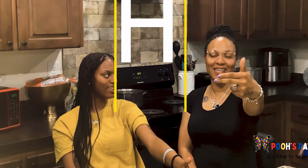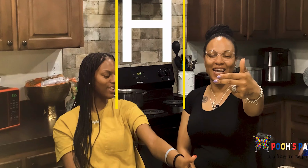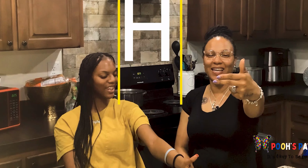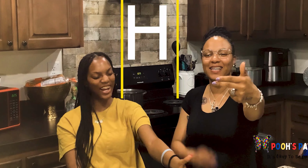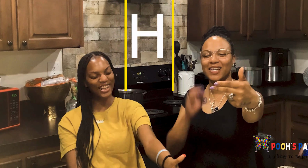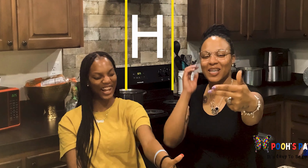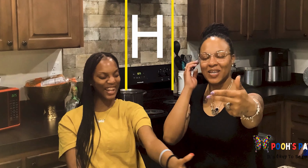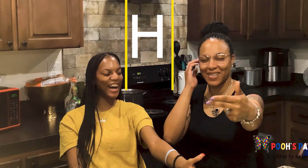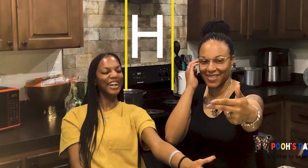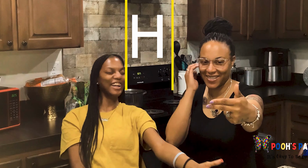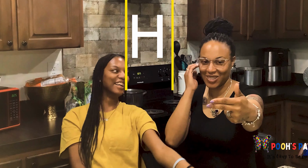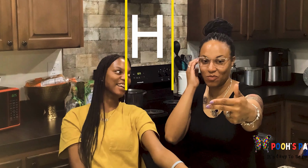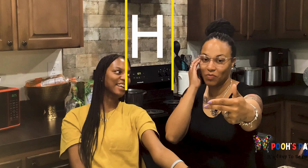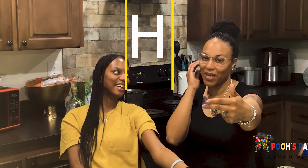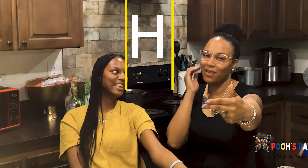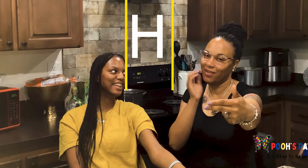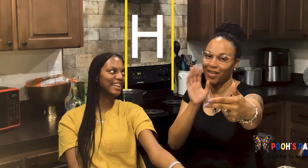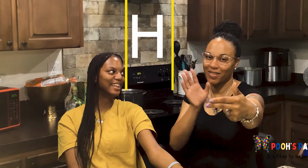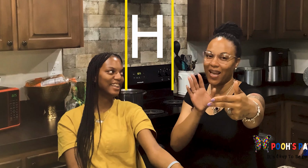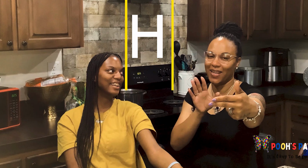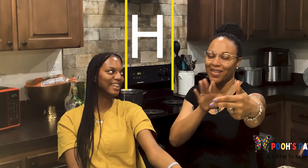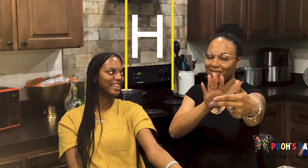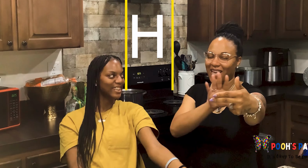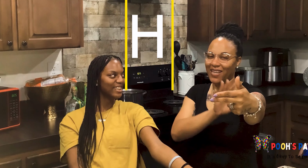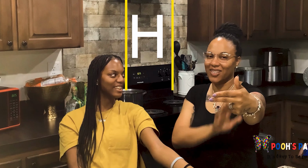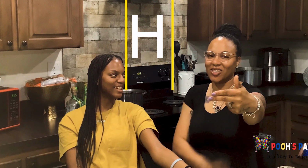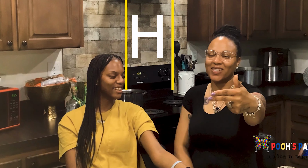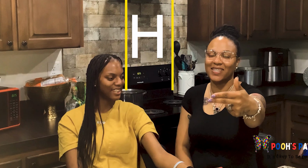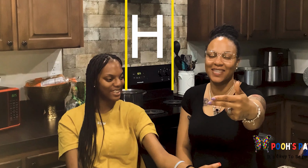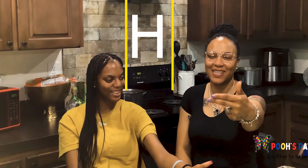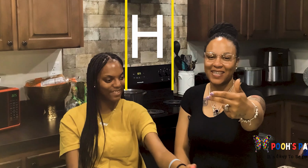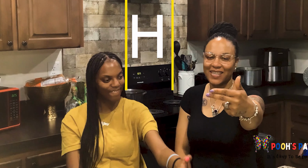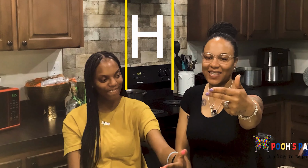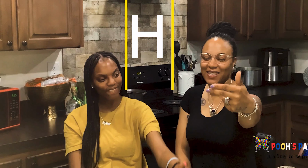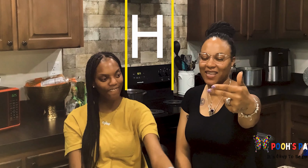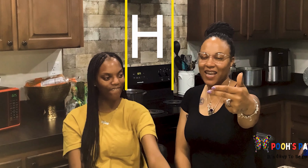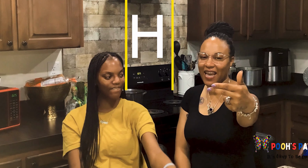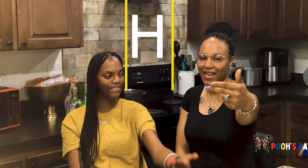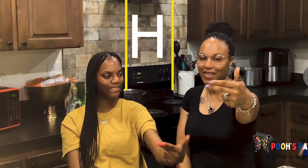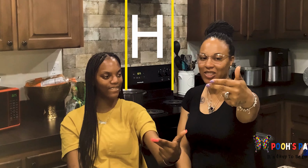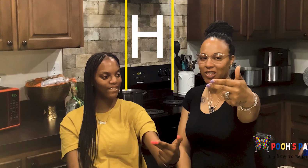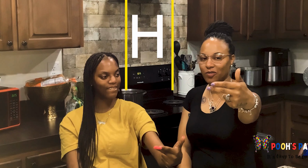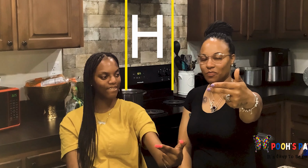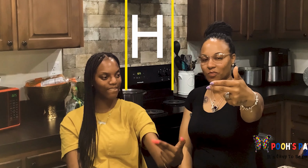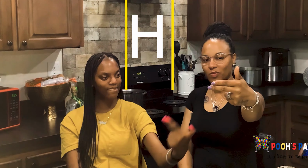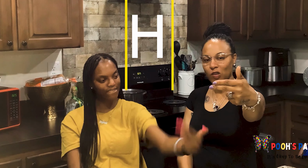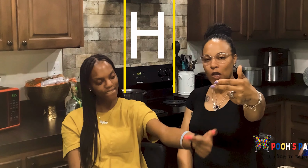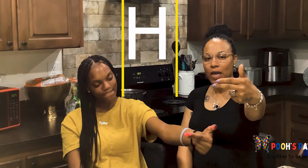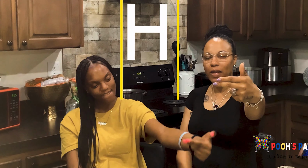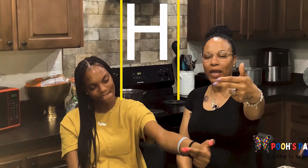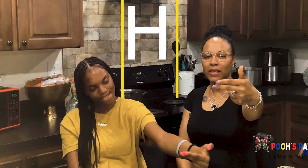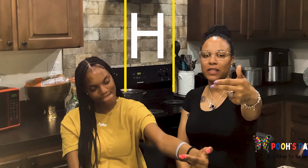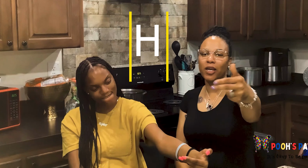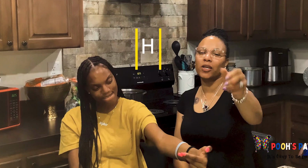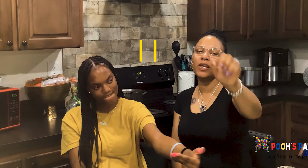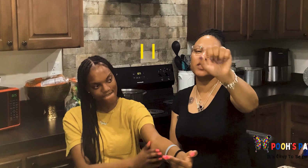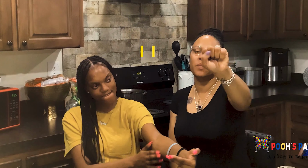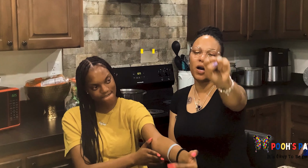like. But that's not it. It's H. H. Next letter, let's ball